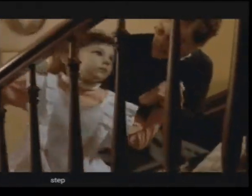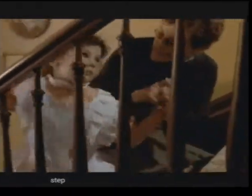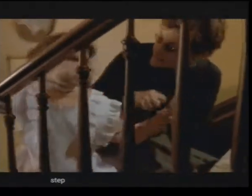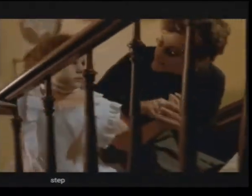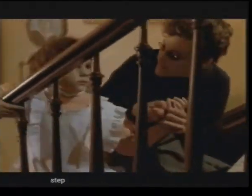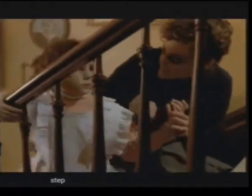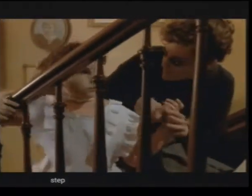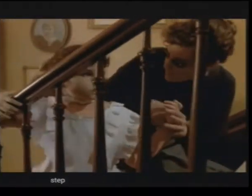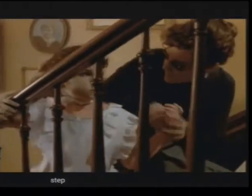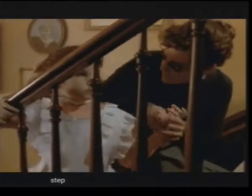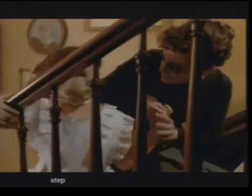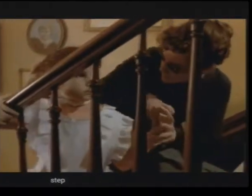Step.